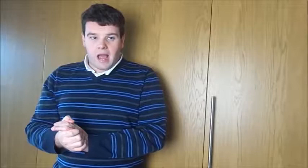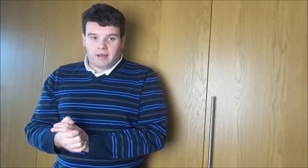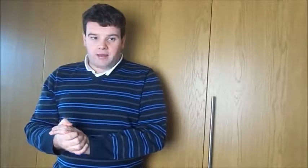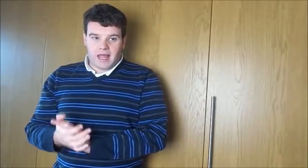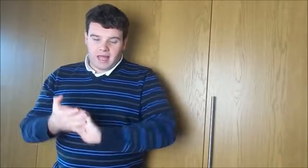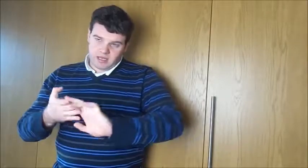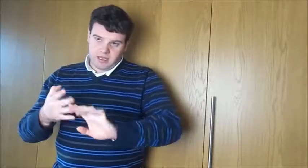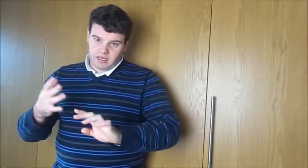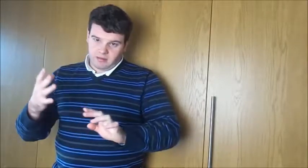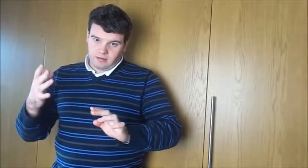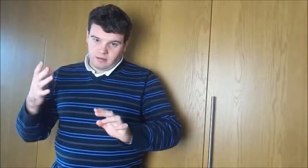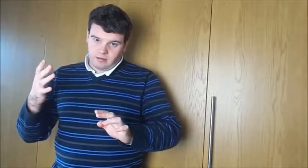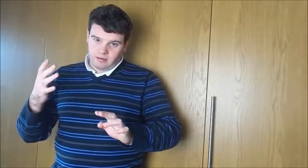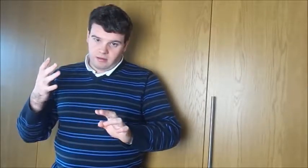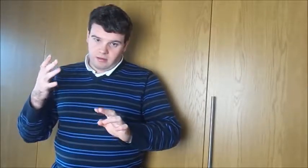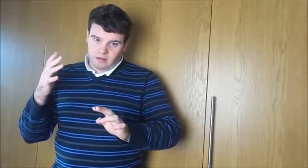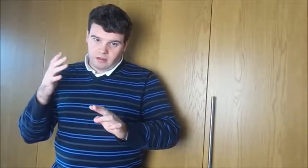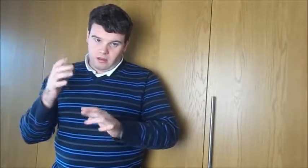And as